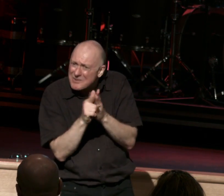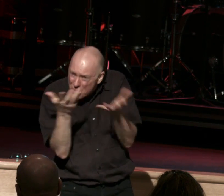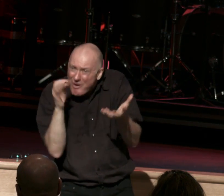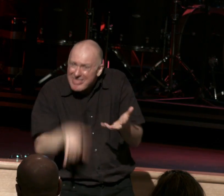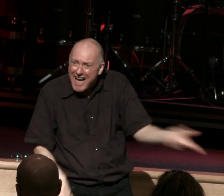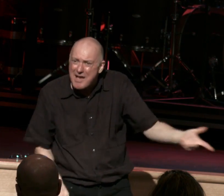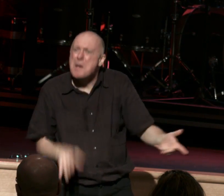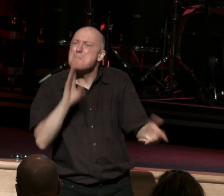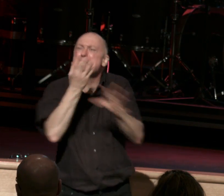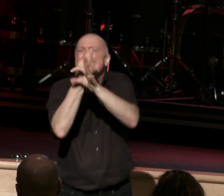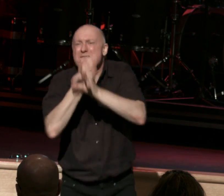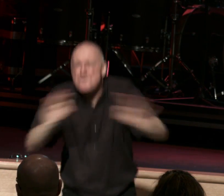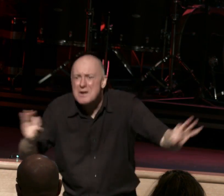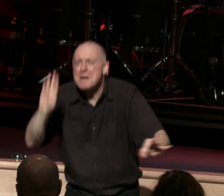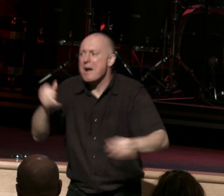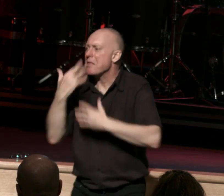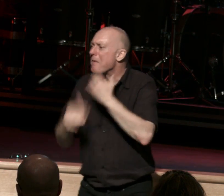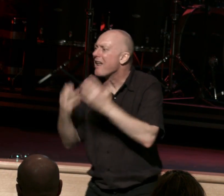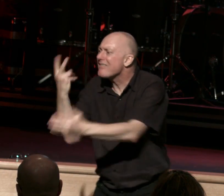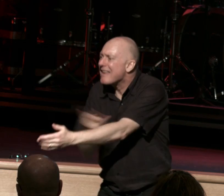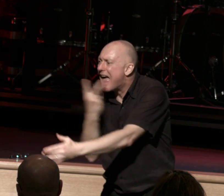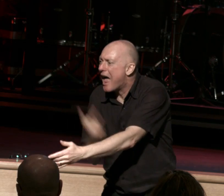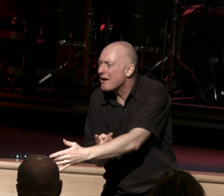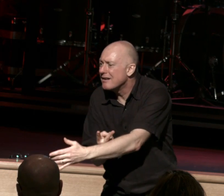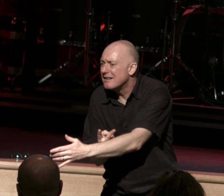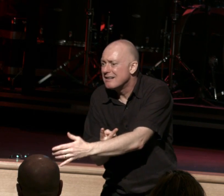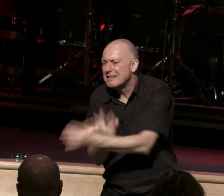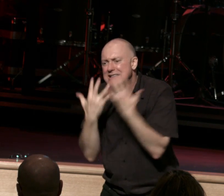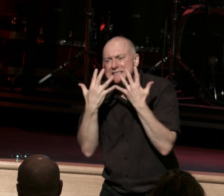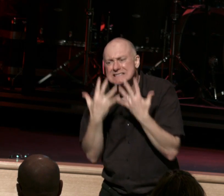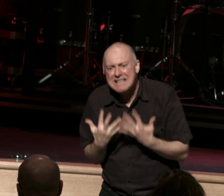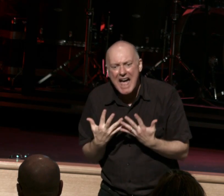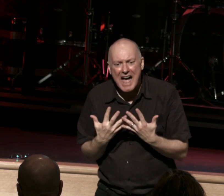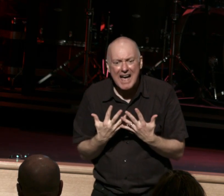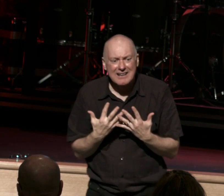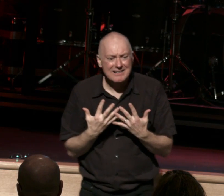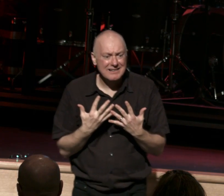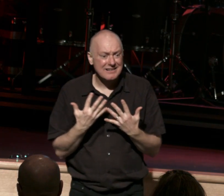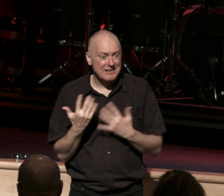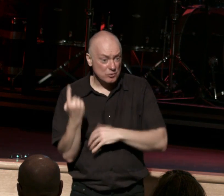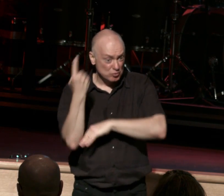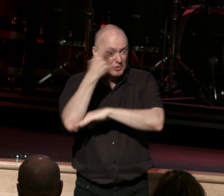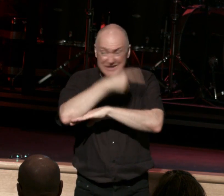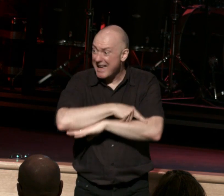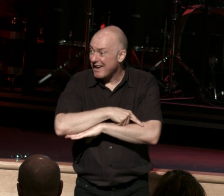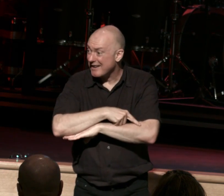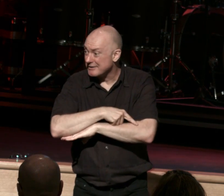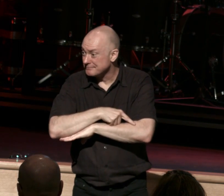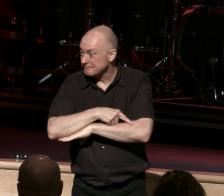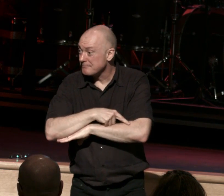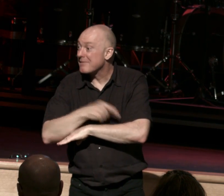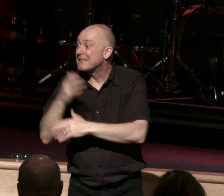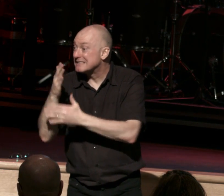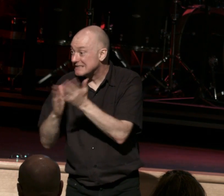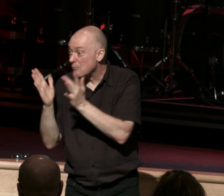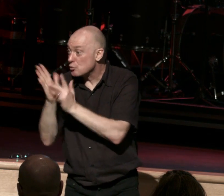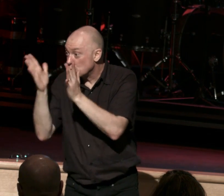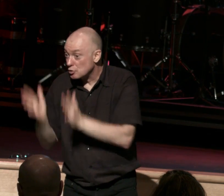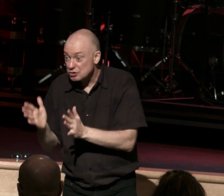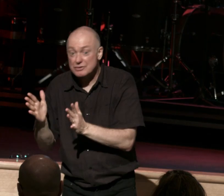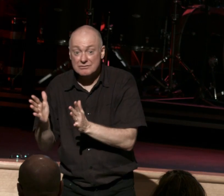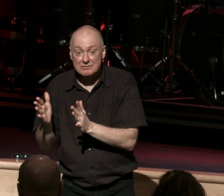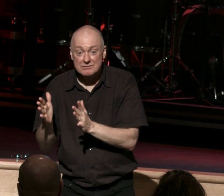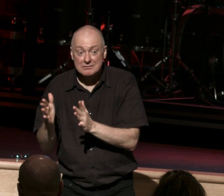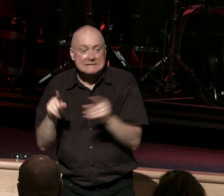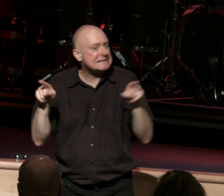legalistic patterns, be set free by the blood of the Lamb. What saddens me so much is in our day, there are areas of